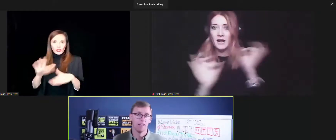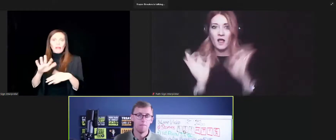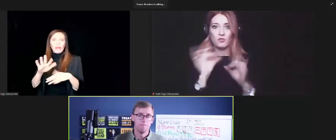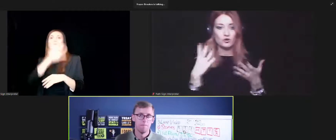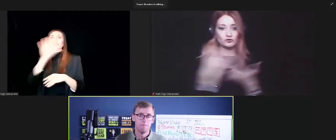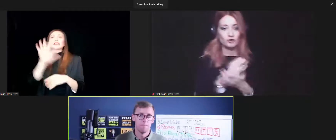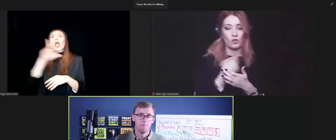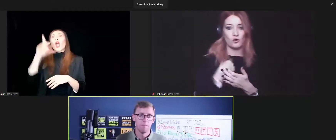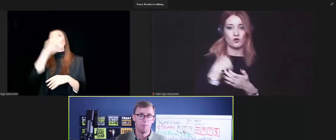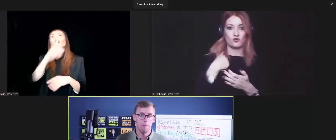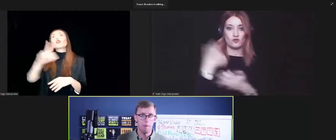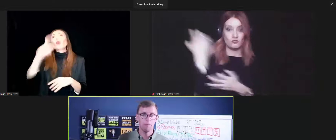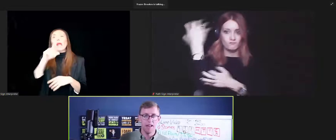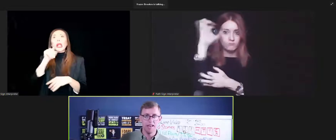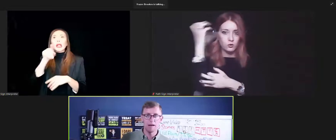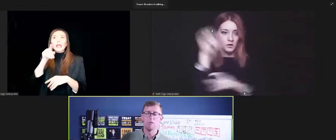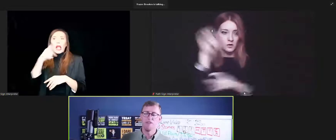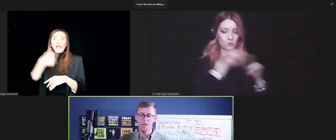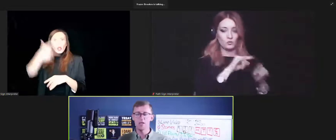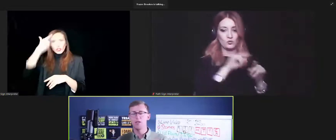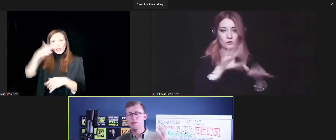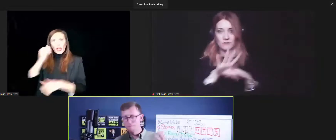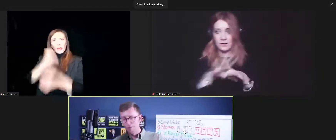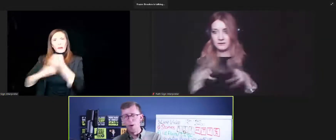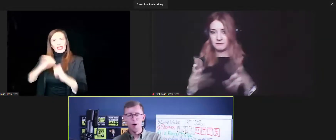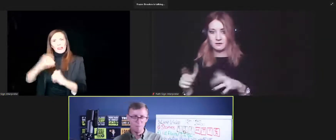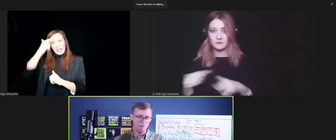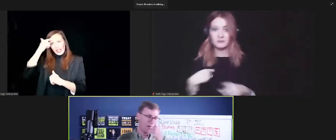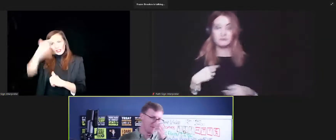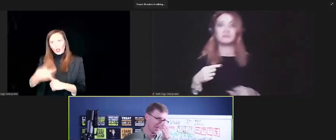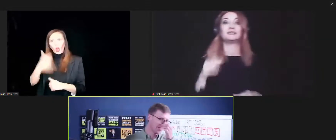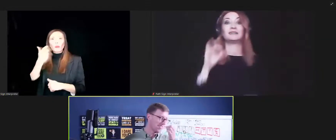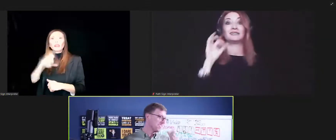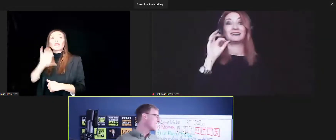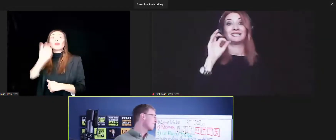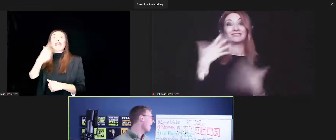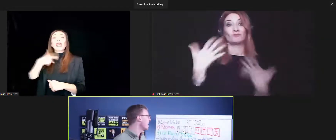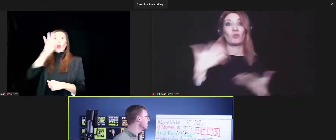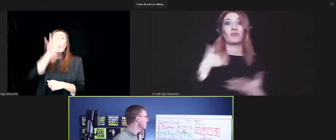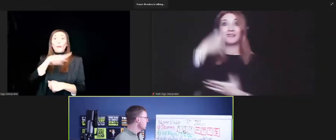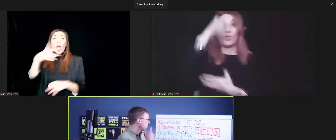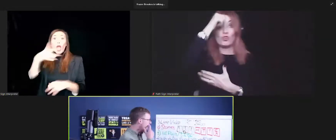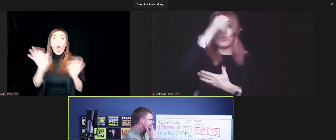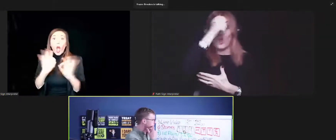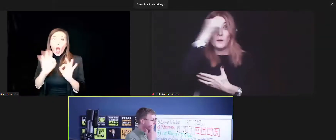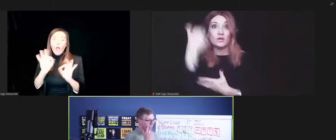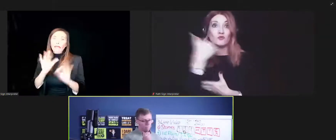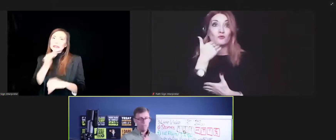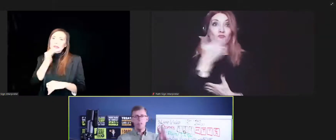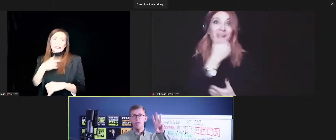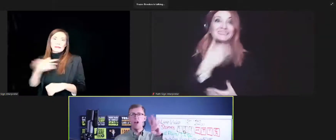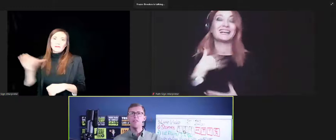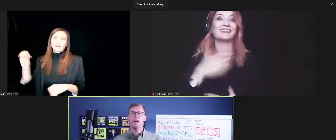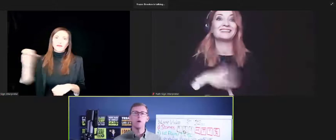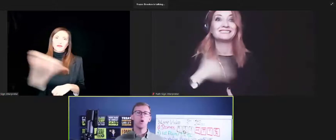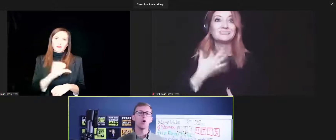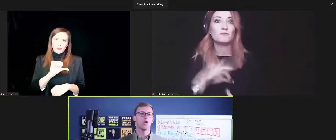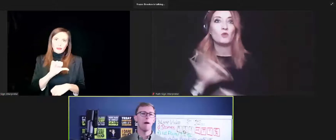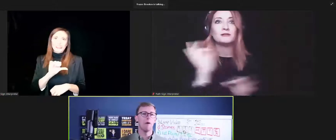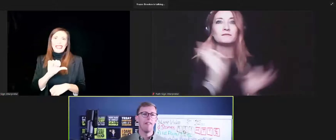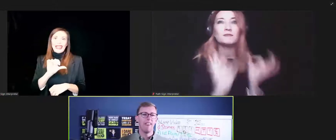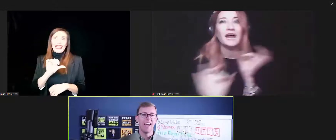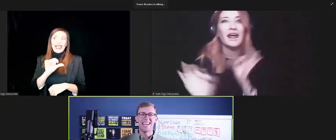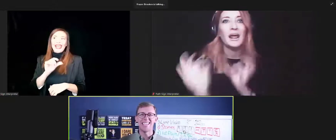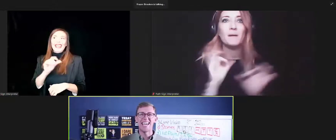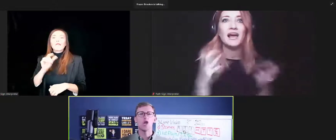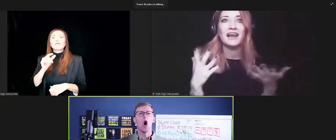fail. Proper planning prevents poor performance. Right. So the third thing I want to talk to you